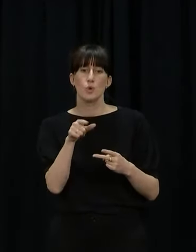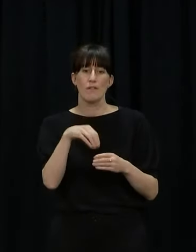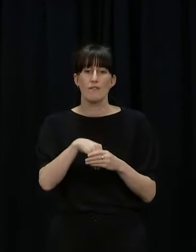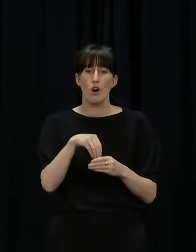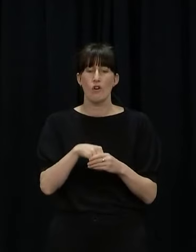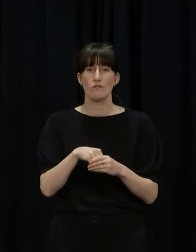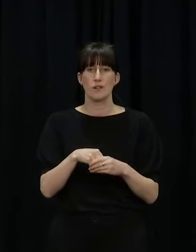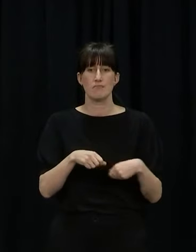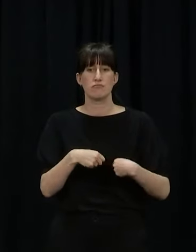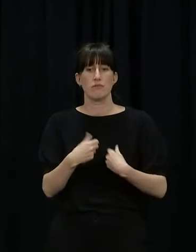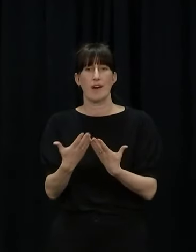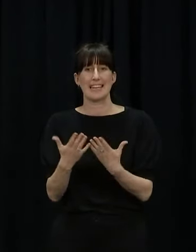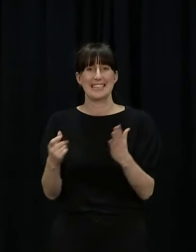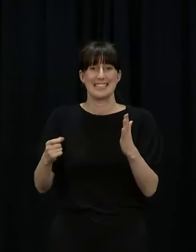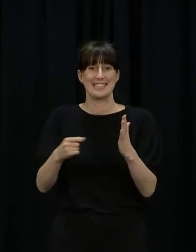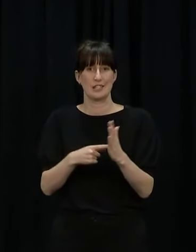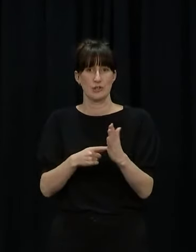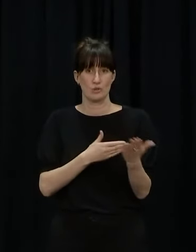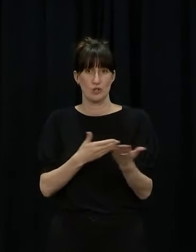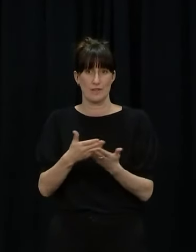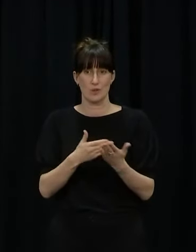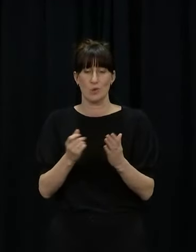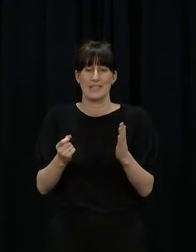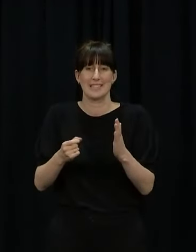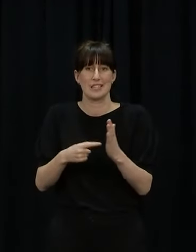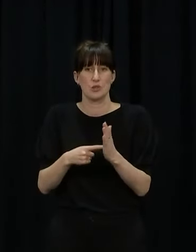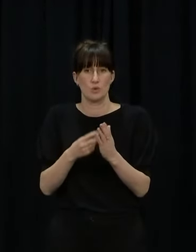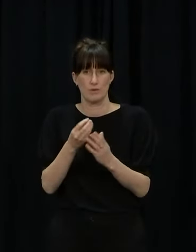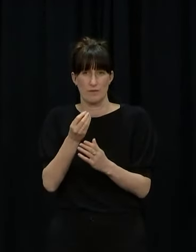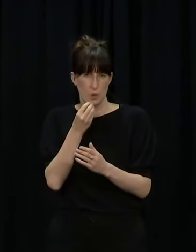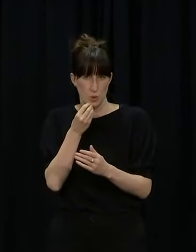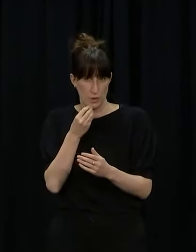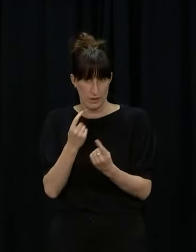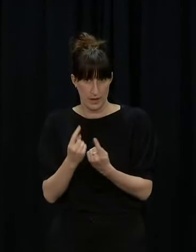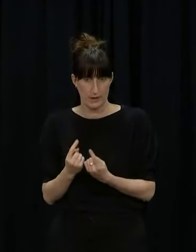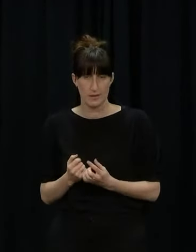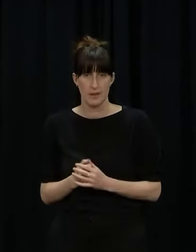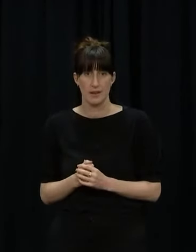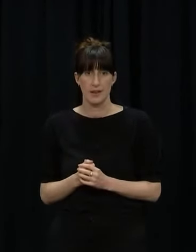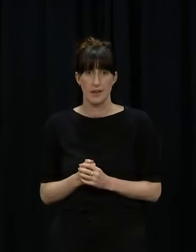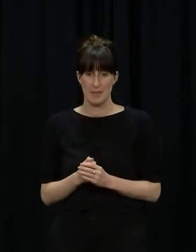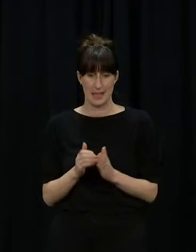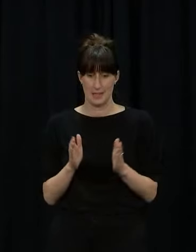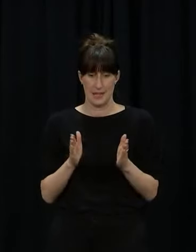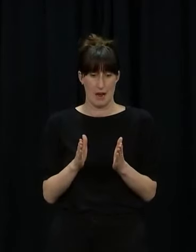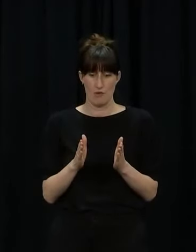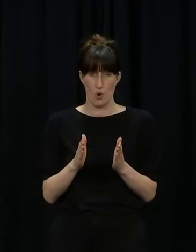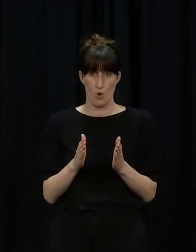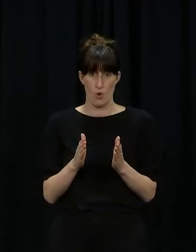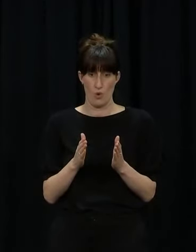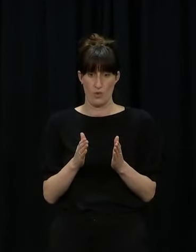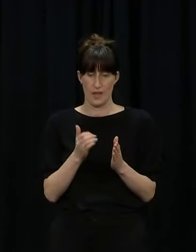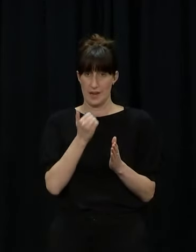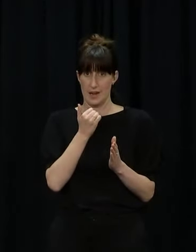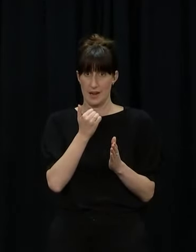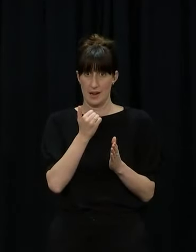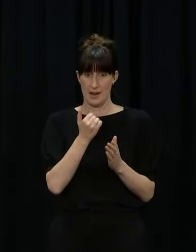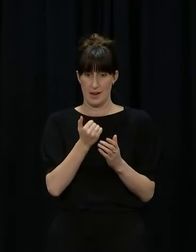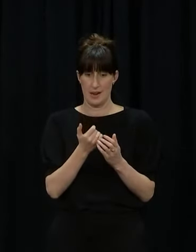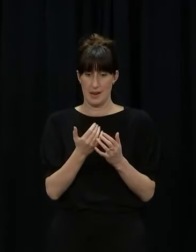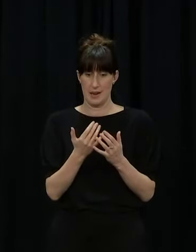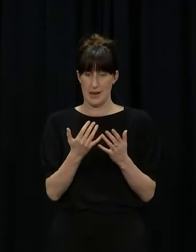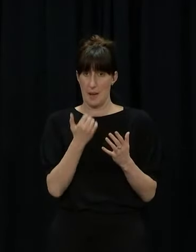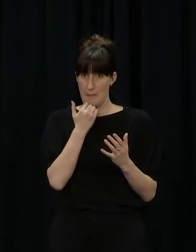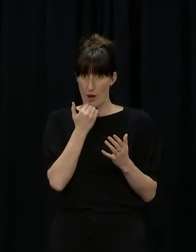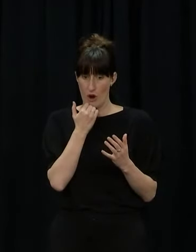for essential goods and services. And that is very narrow. Look, without wanting to get into some of those individual